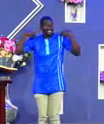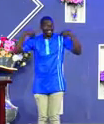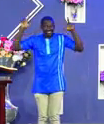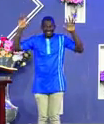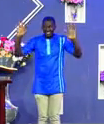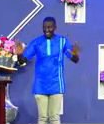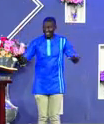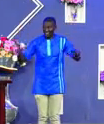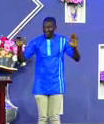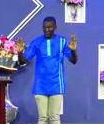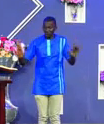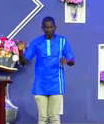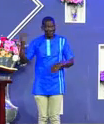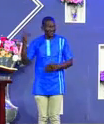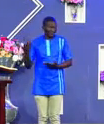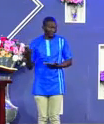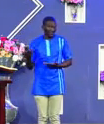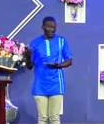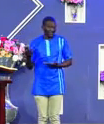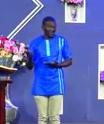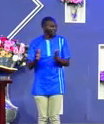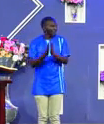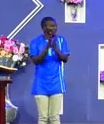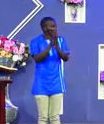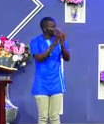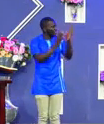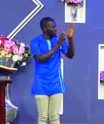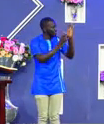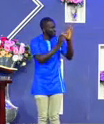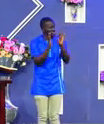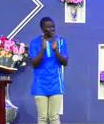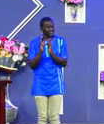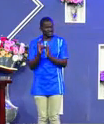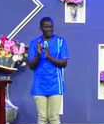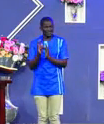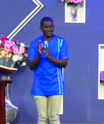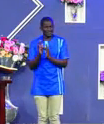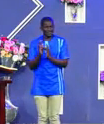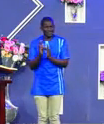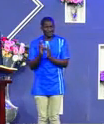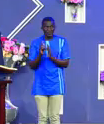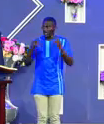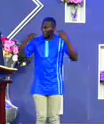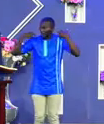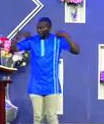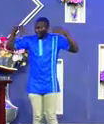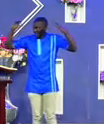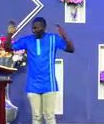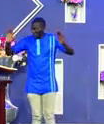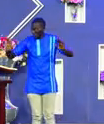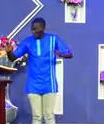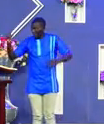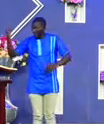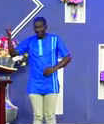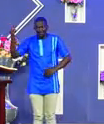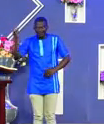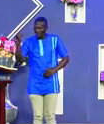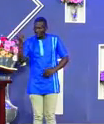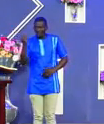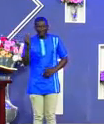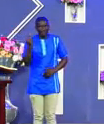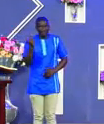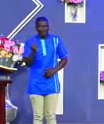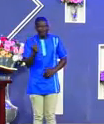angel. Yes, yebazibwe. Praise Jesus. Malaika najja. And the angel came.